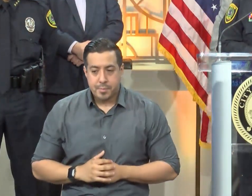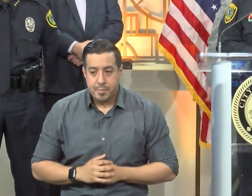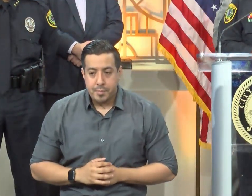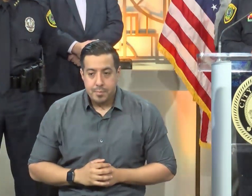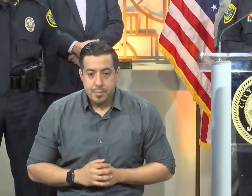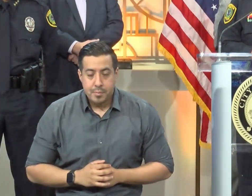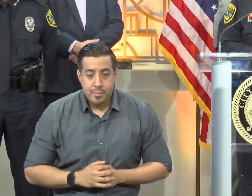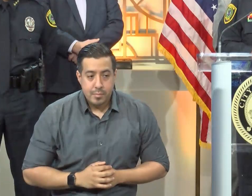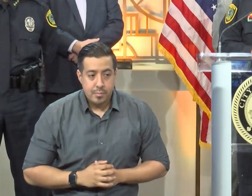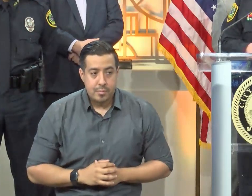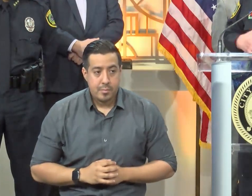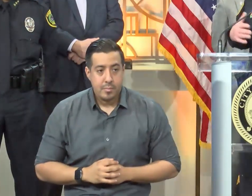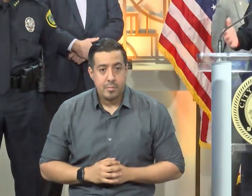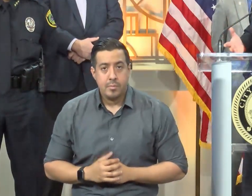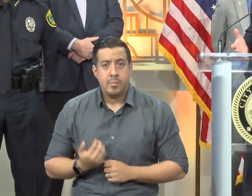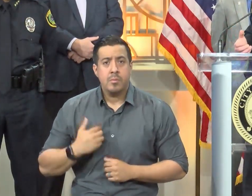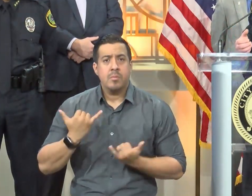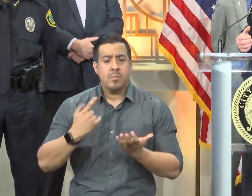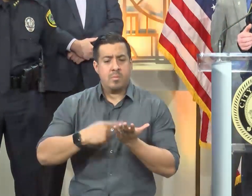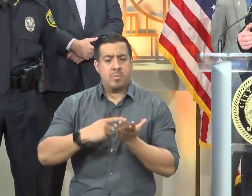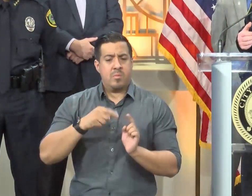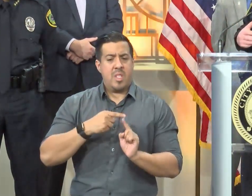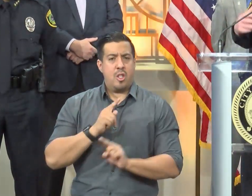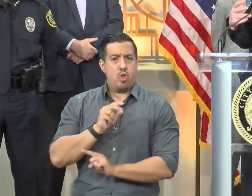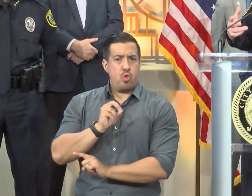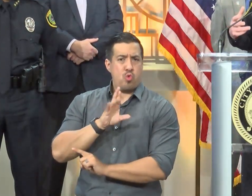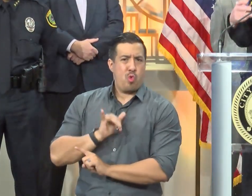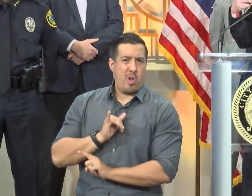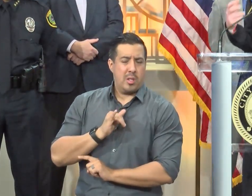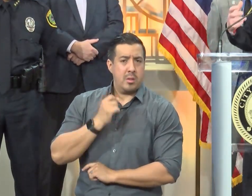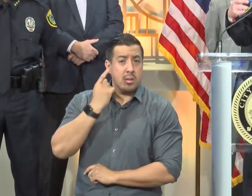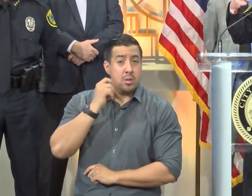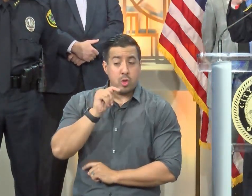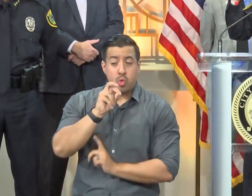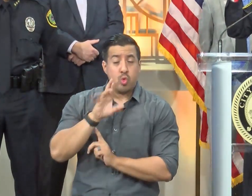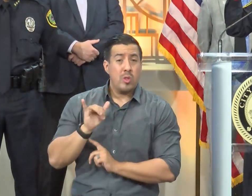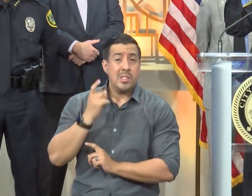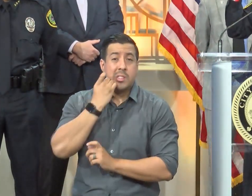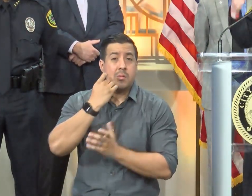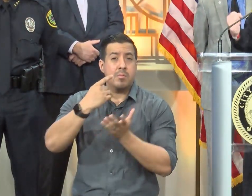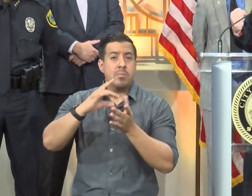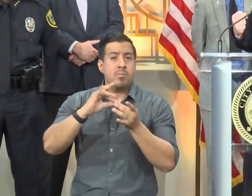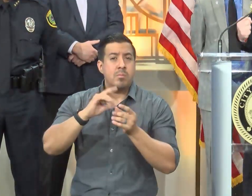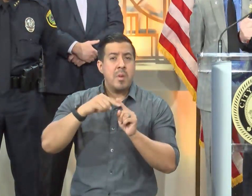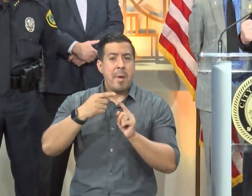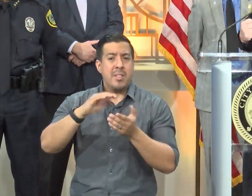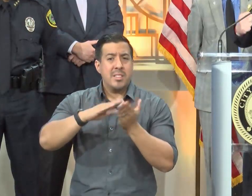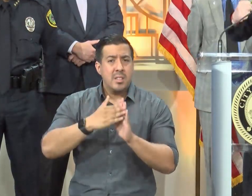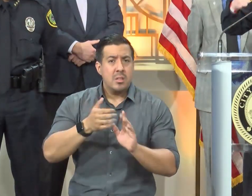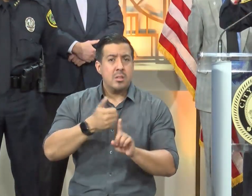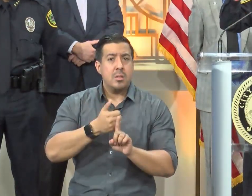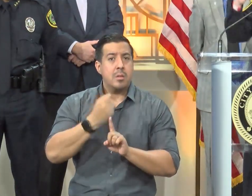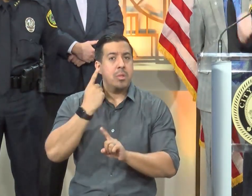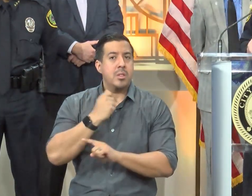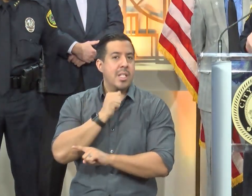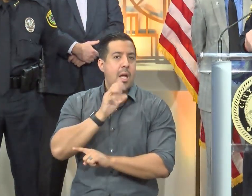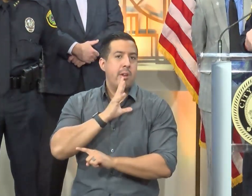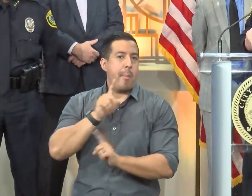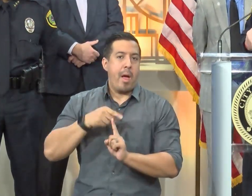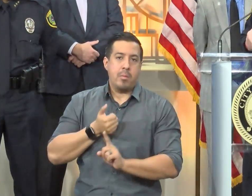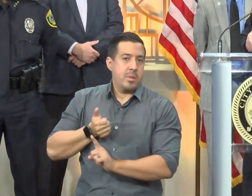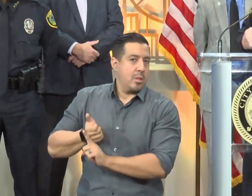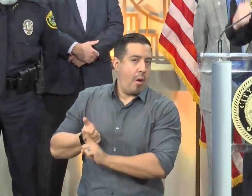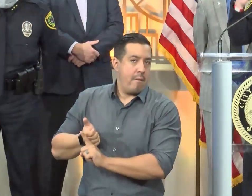You know, I'm going to talk about Troy a little bit because Troy talked about the city and about the city, but Troy's not going to talk about